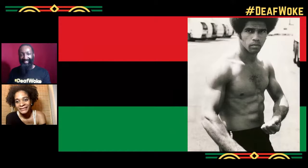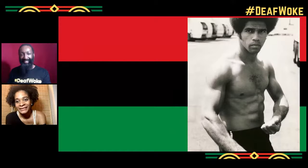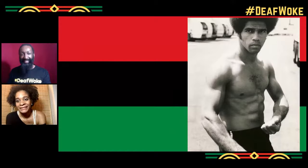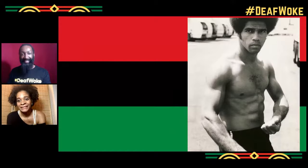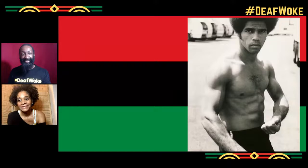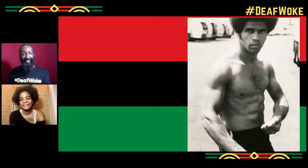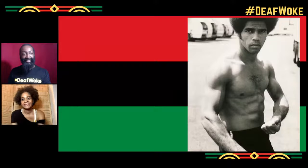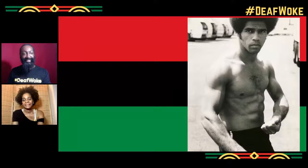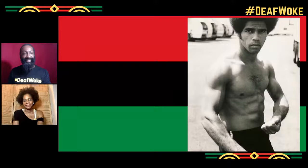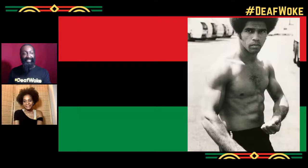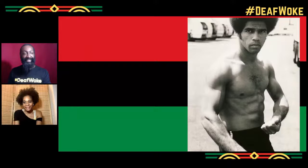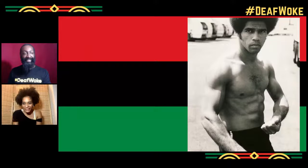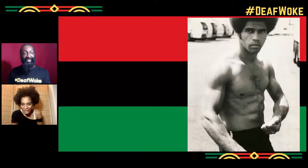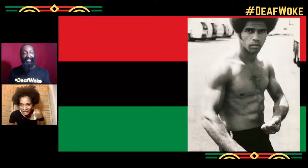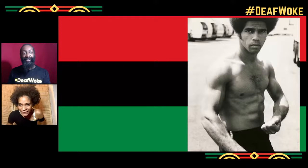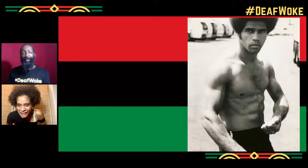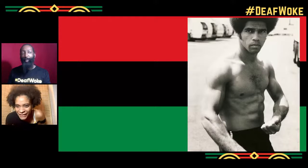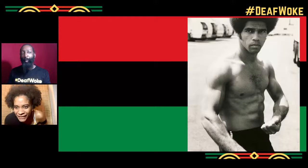Perfect.